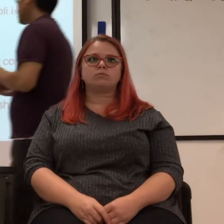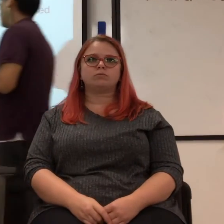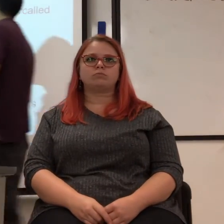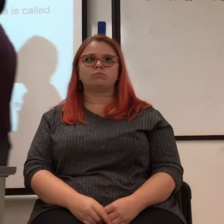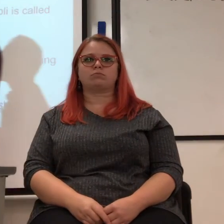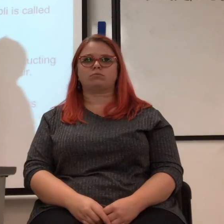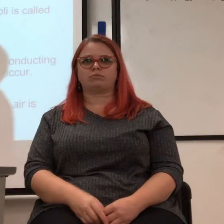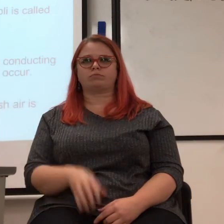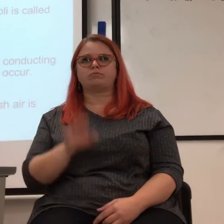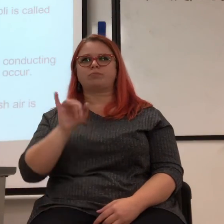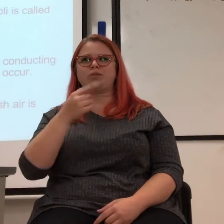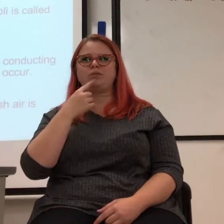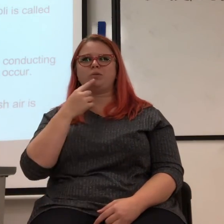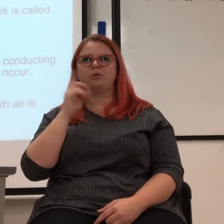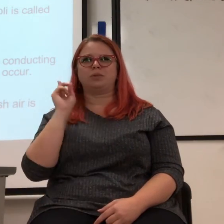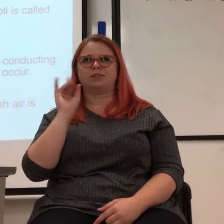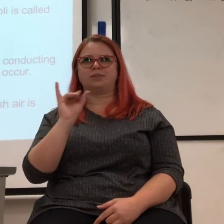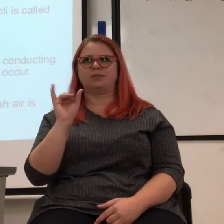That's what I say here.